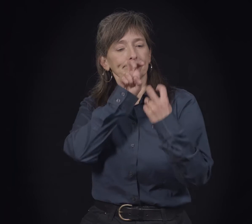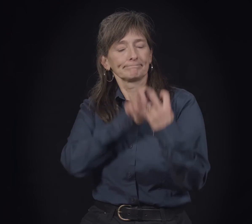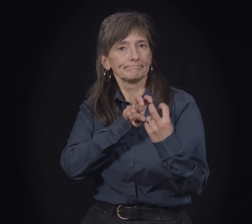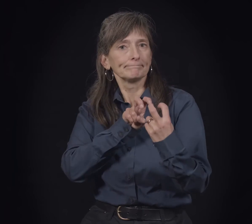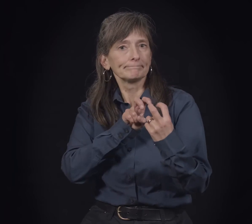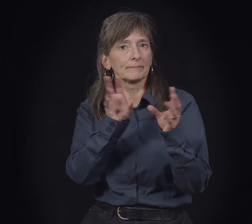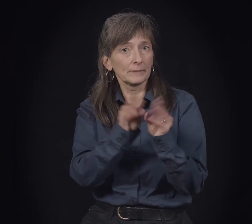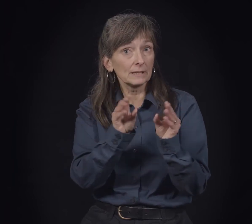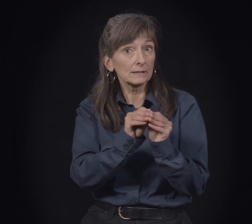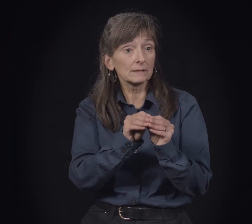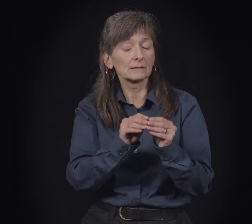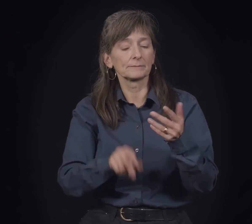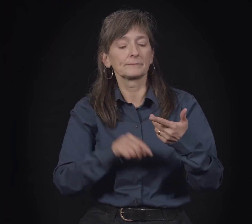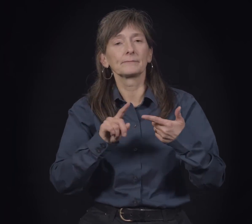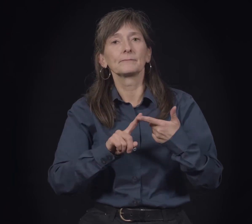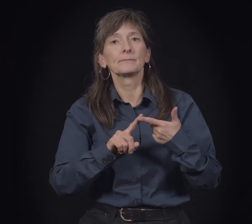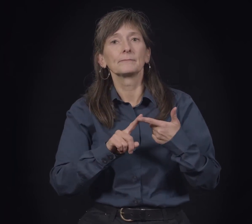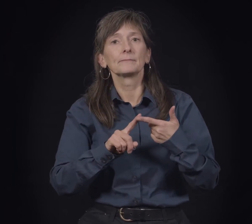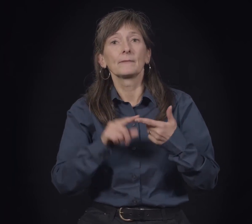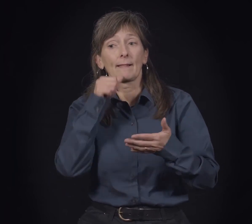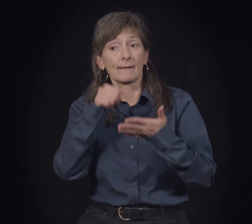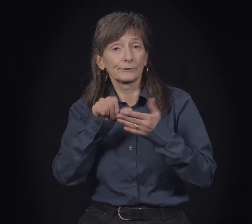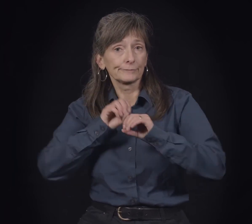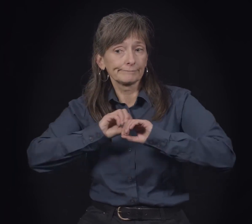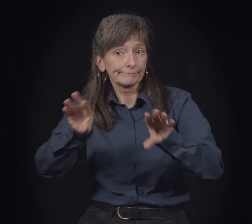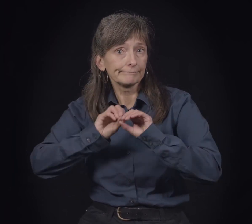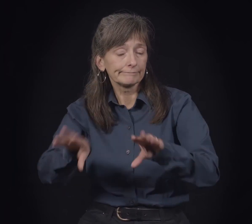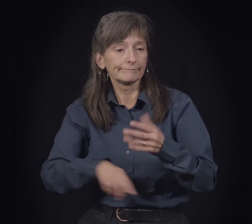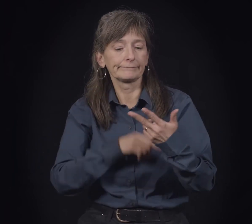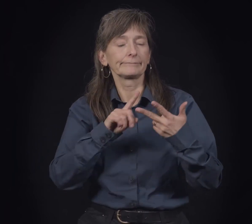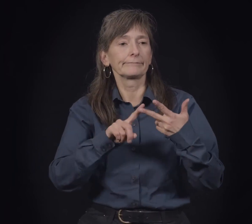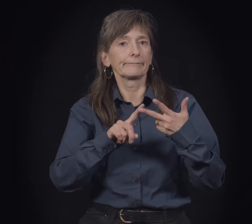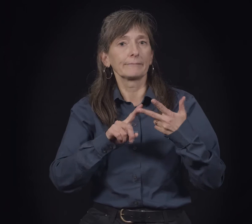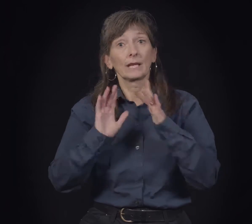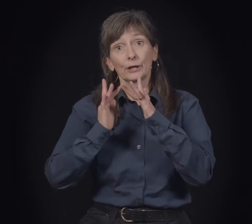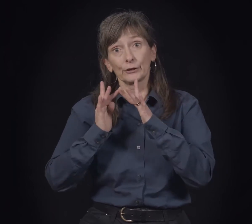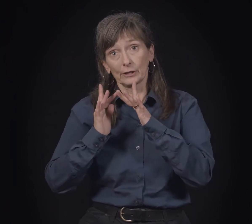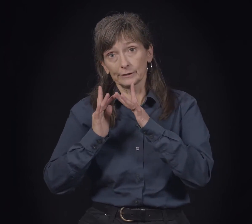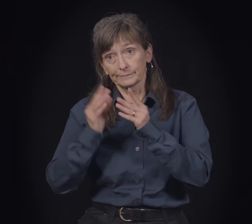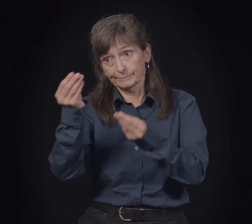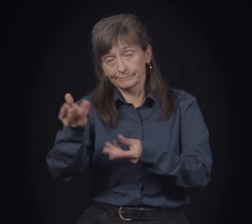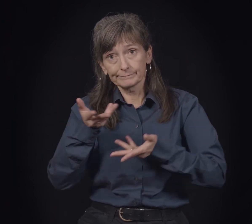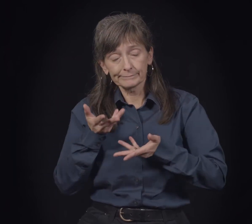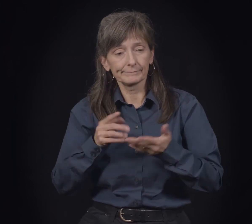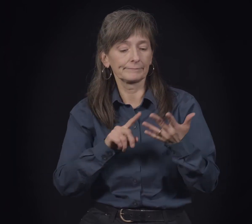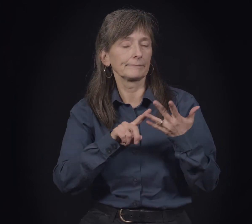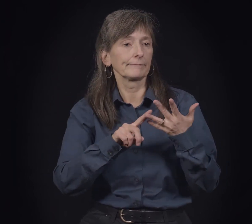in-person meetings, mailouts, online opportunities, ASL,